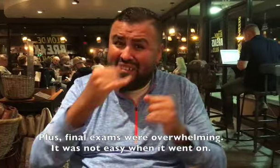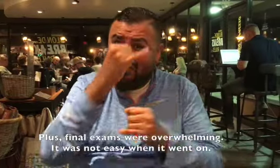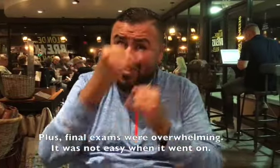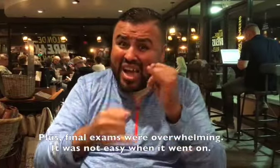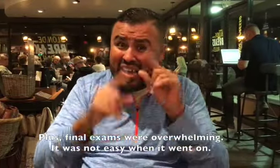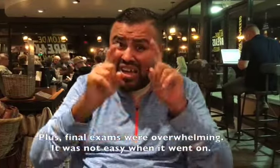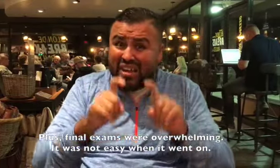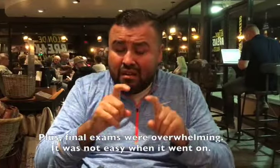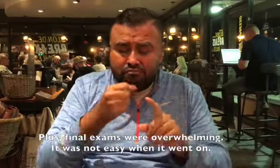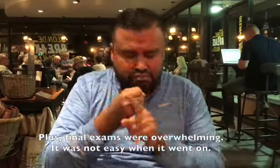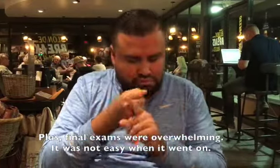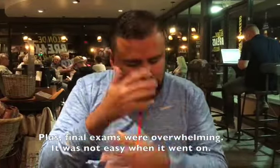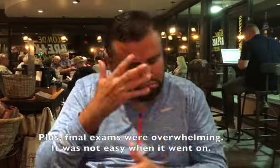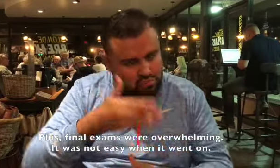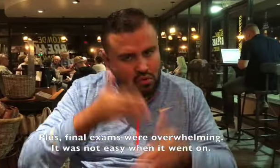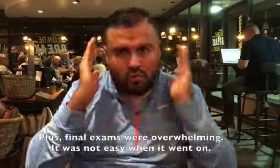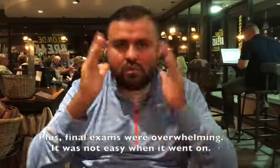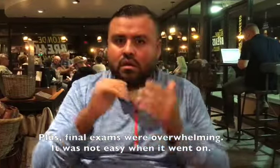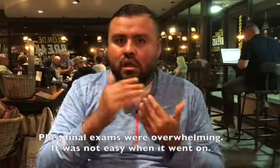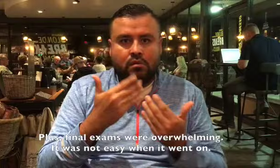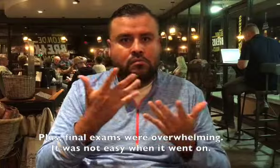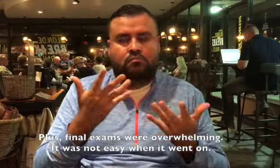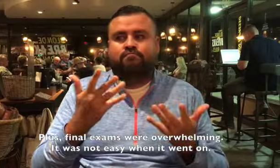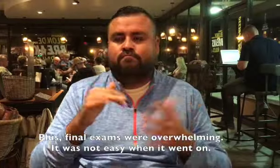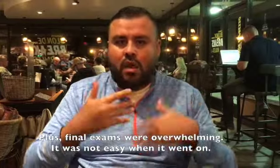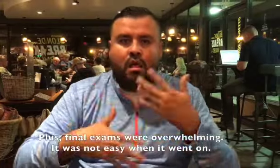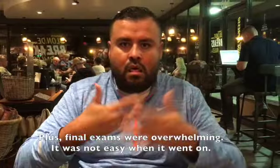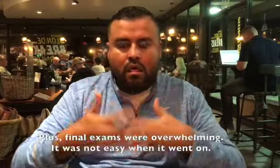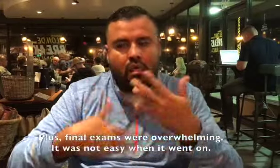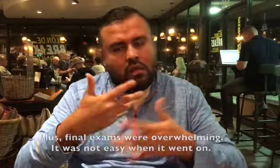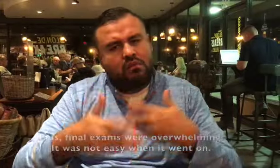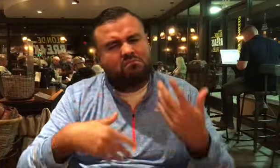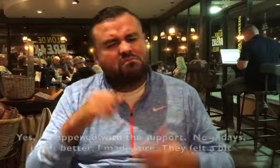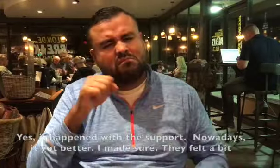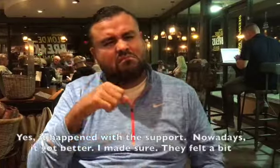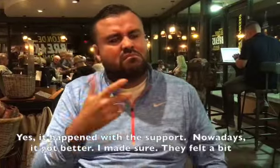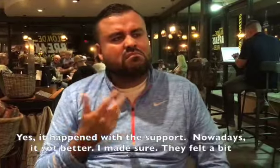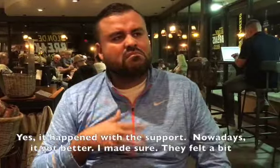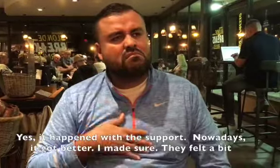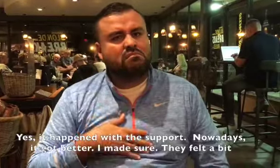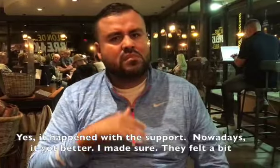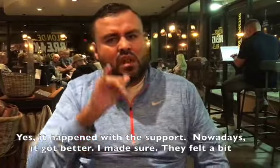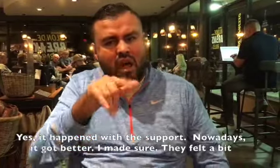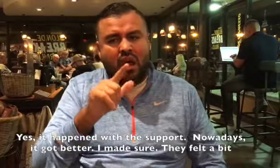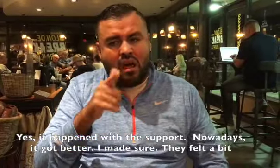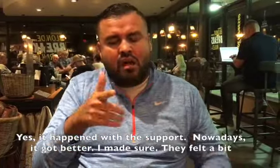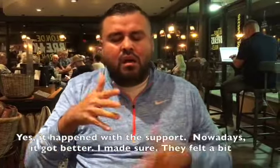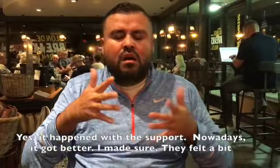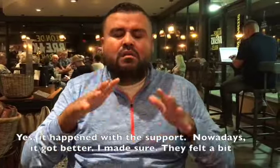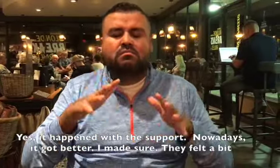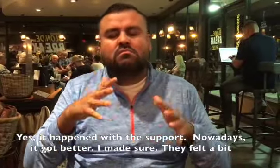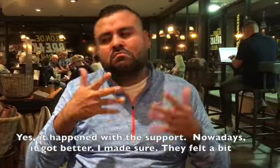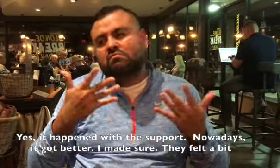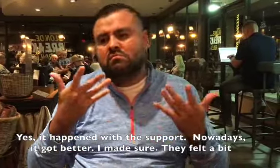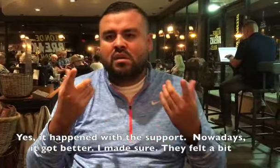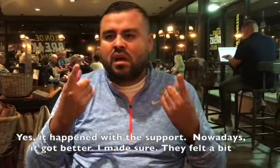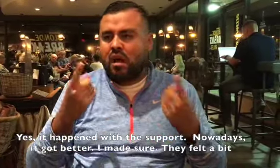Plus final exams were overwhelming. It was not easy, but it went on. Yes, it happened with the